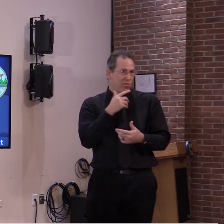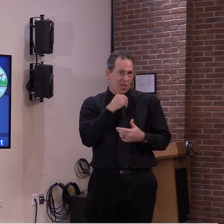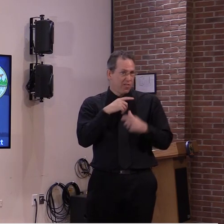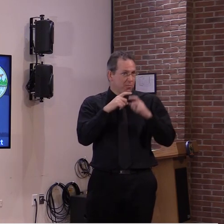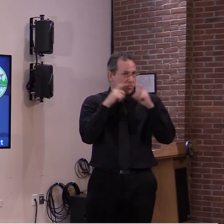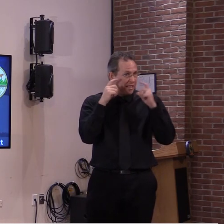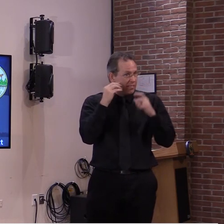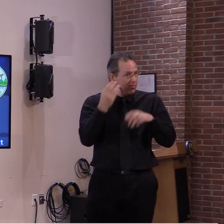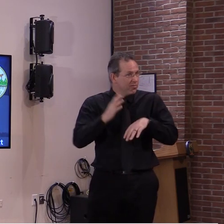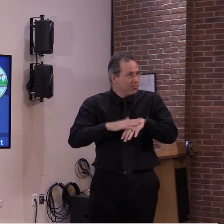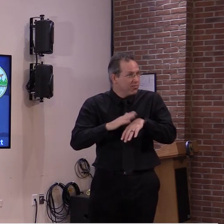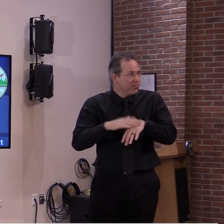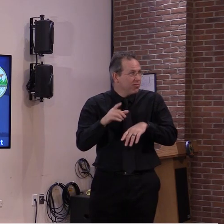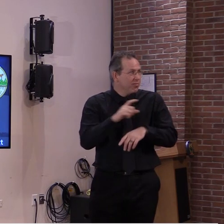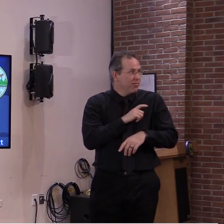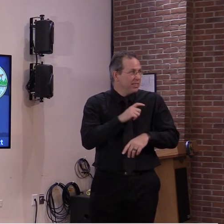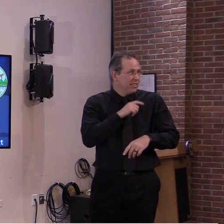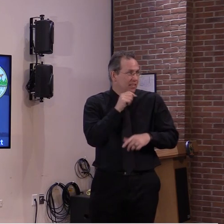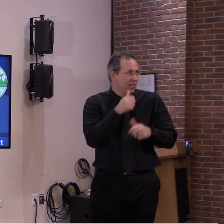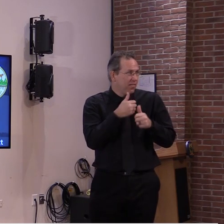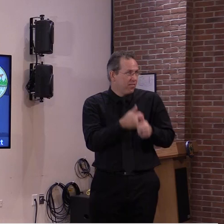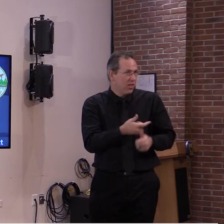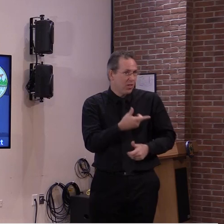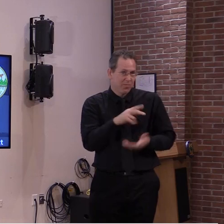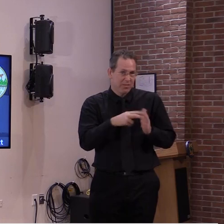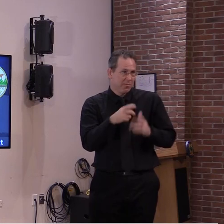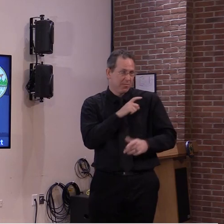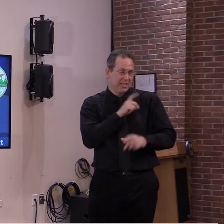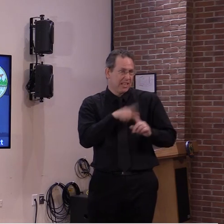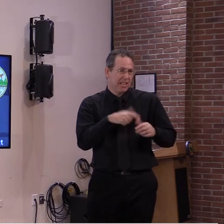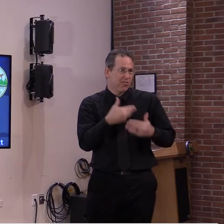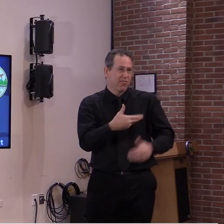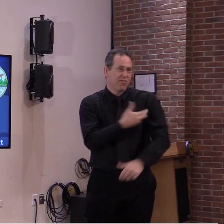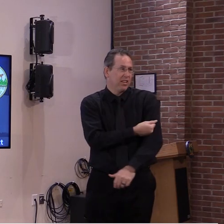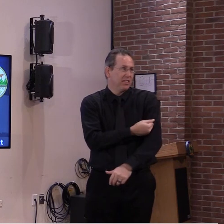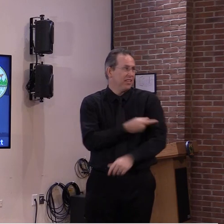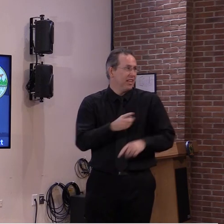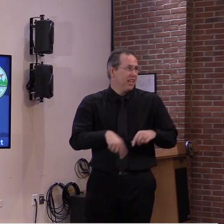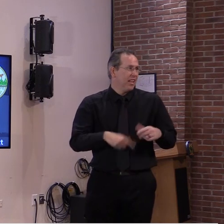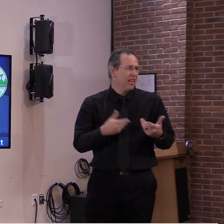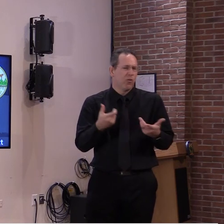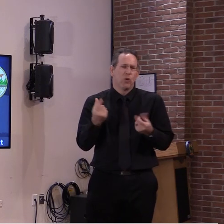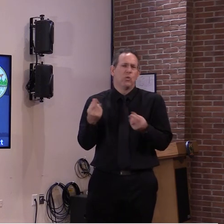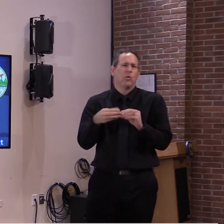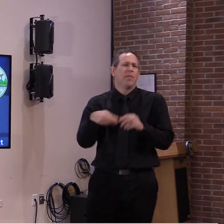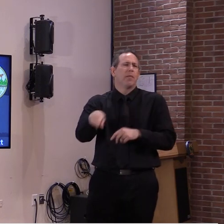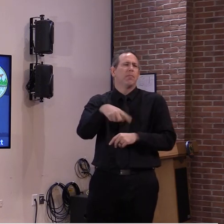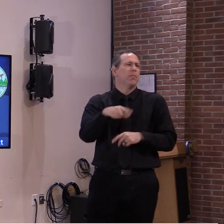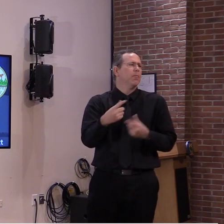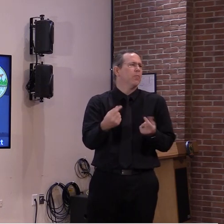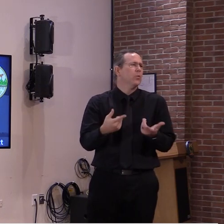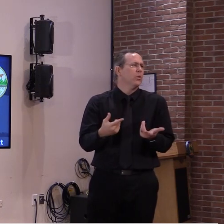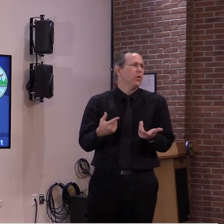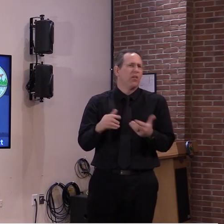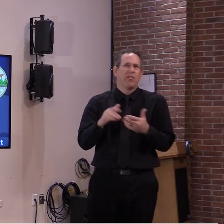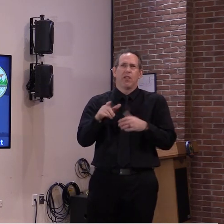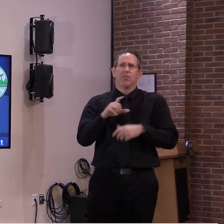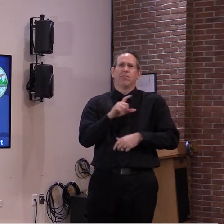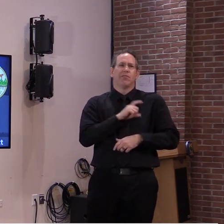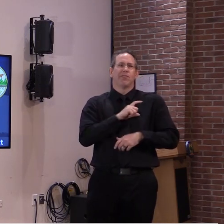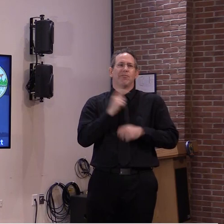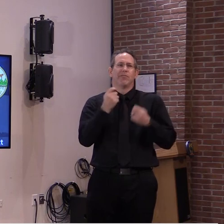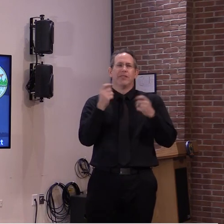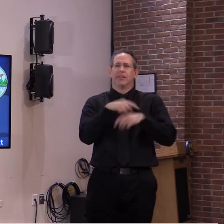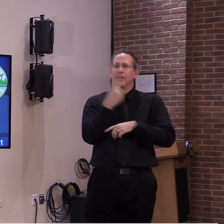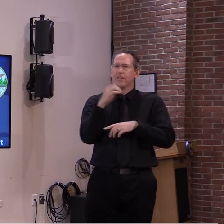of respect to our law enforcement and the Appreciation Day? Yeah, and we'll obviously be putting something out on social media